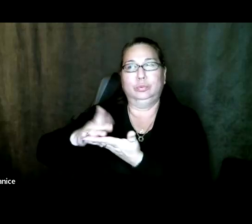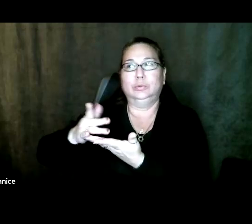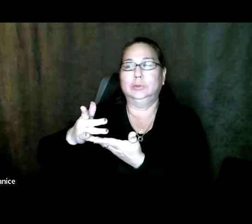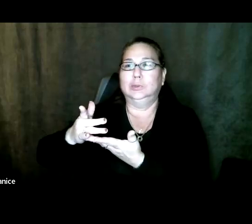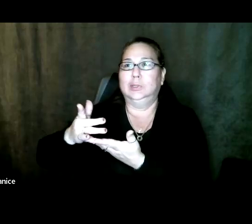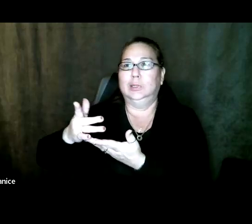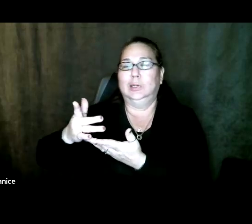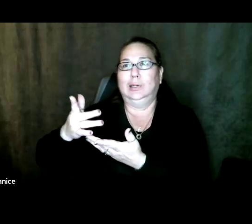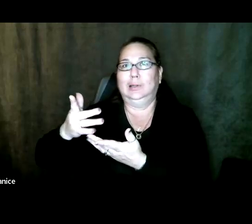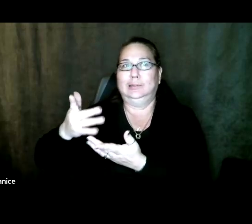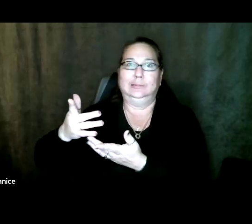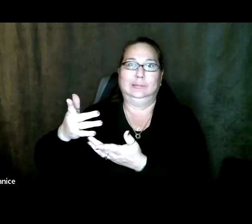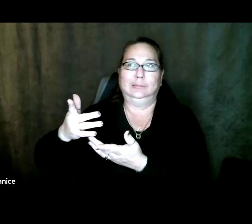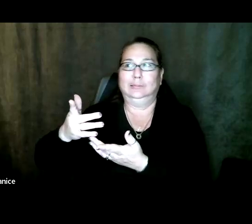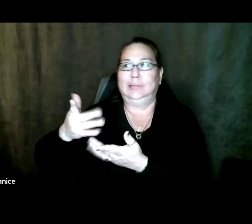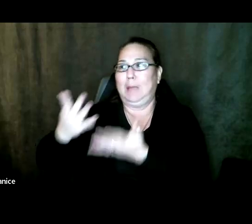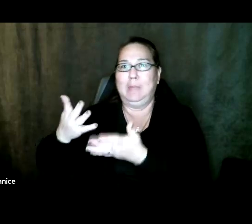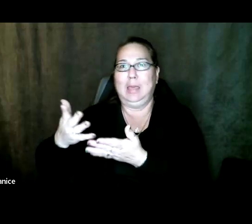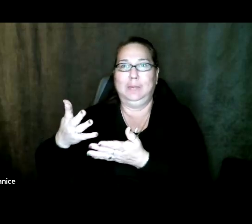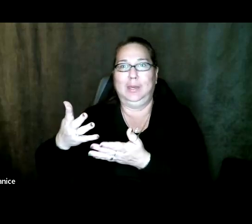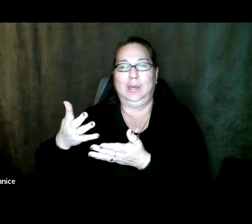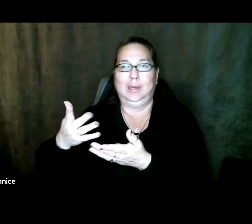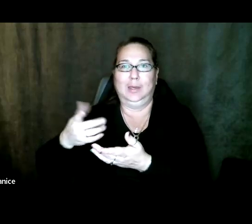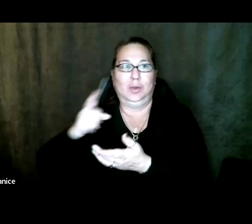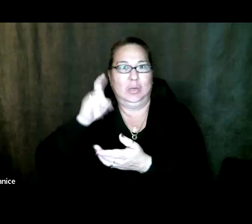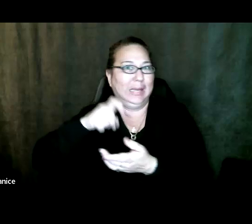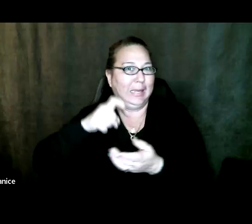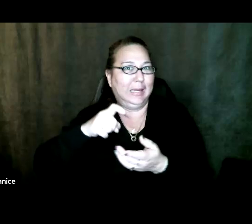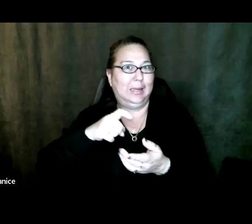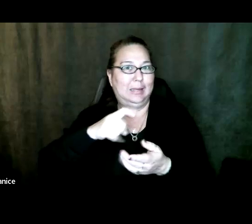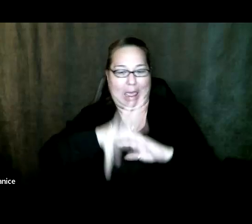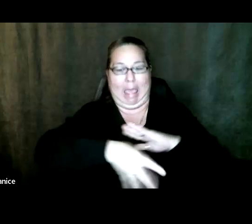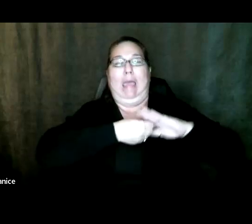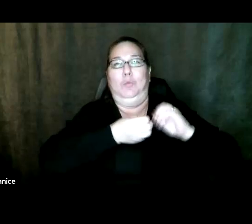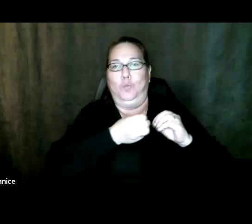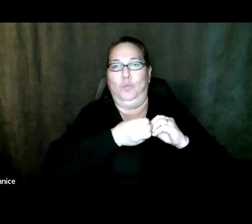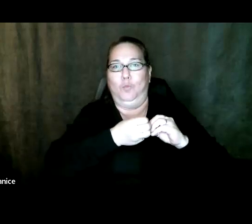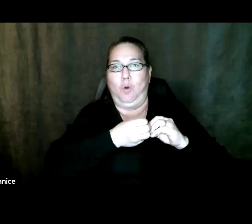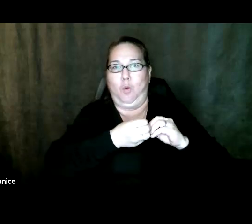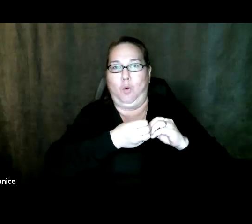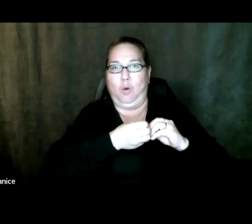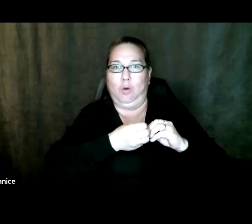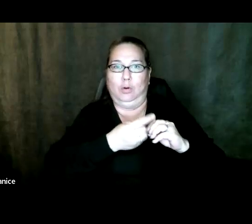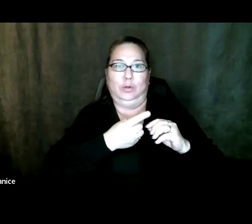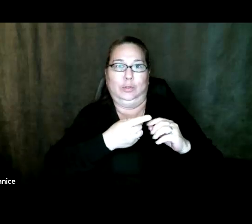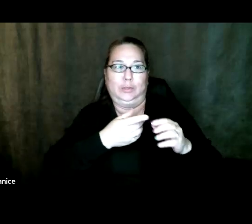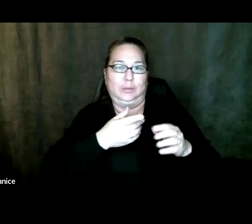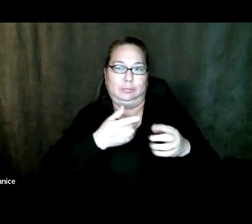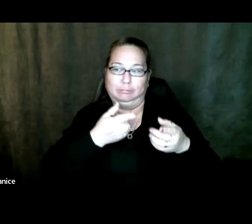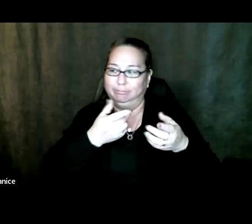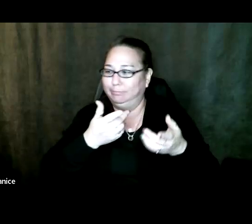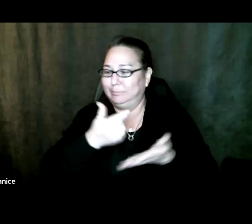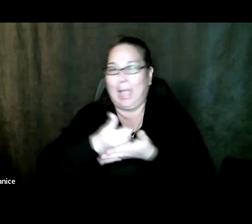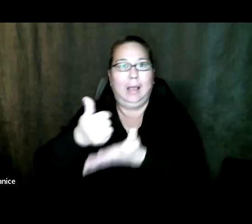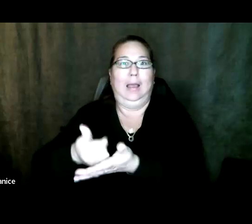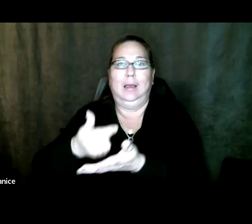we're learning more about the strategies that you should be using, or is it just more of what we're seeing across all the schools? Or is there